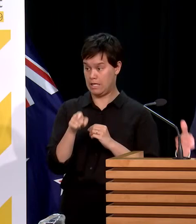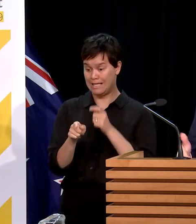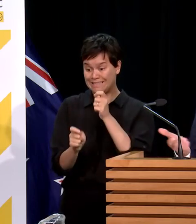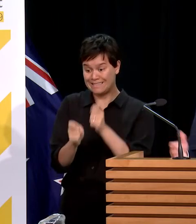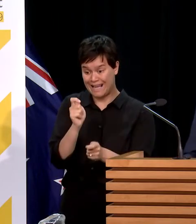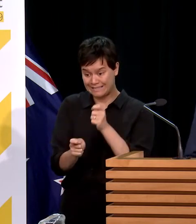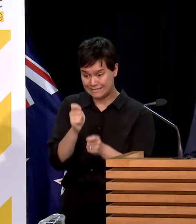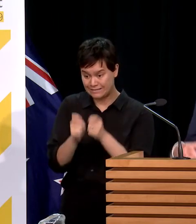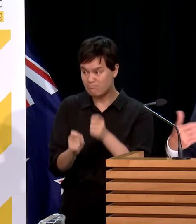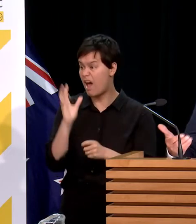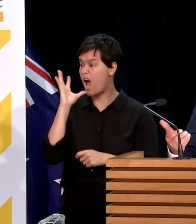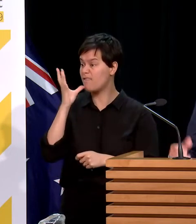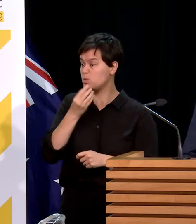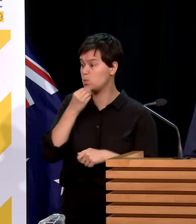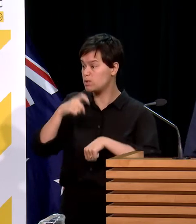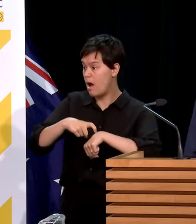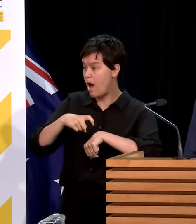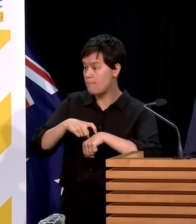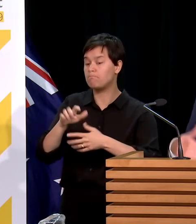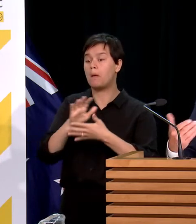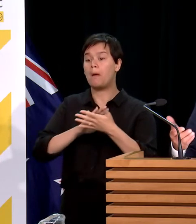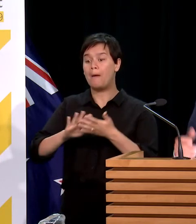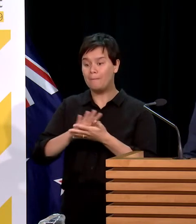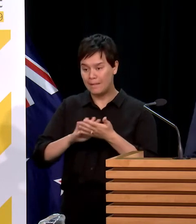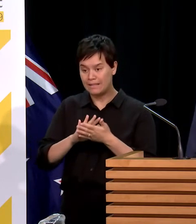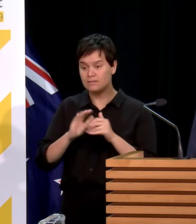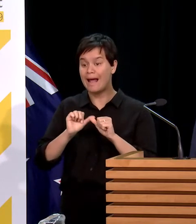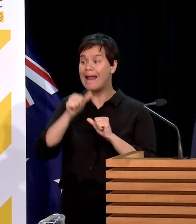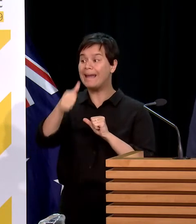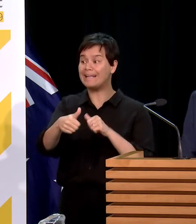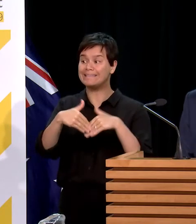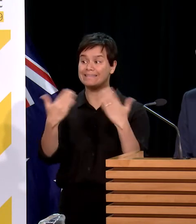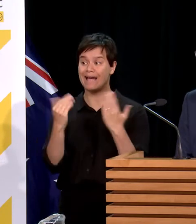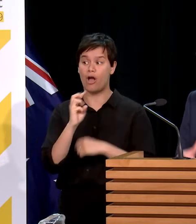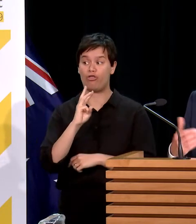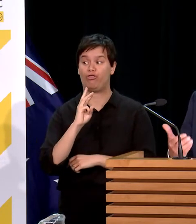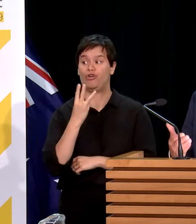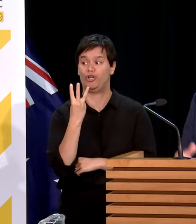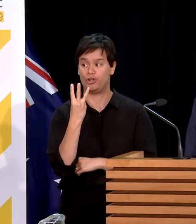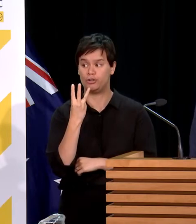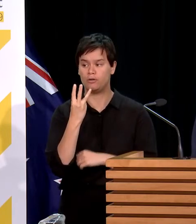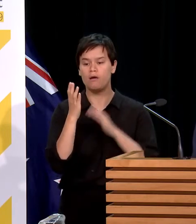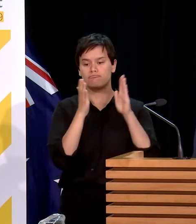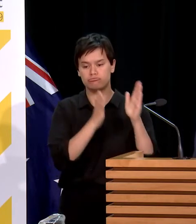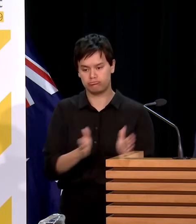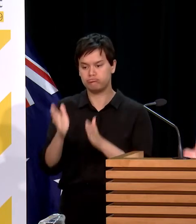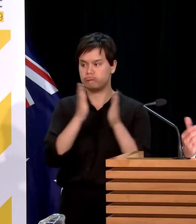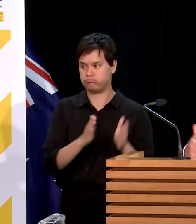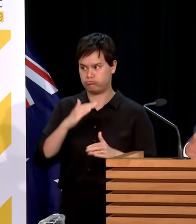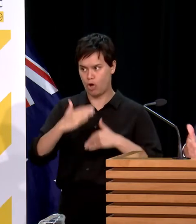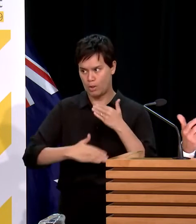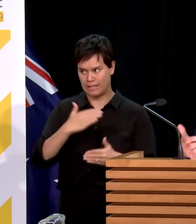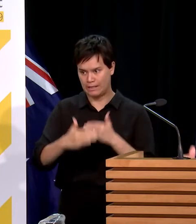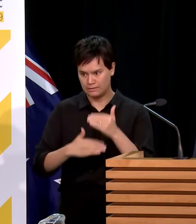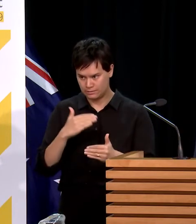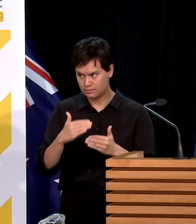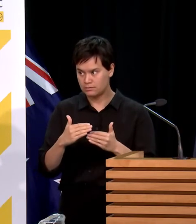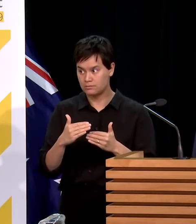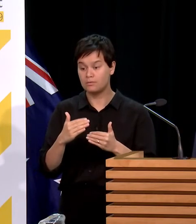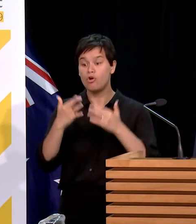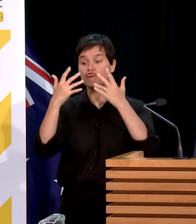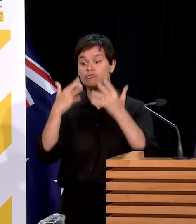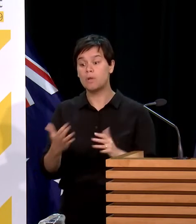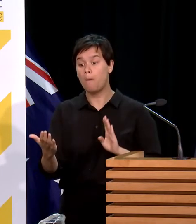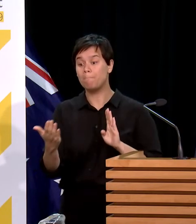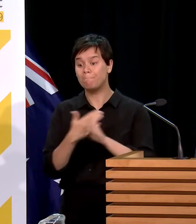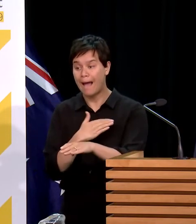some time during the day, and the result would have gone into the system overnight and then was picked up in our system this morning, remembering that she remains isolated while that test